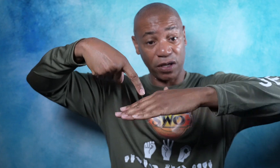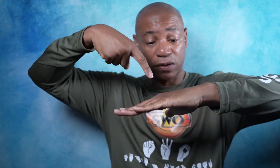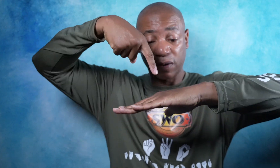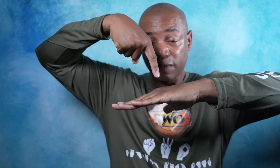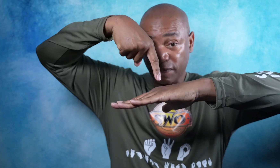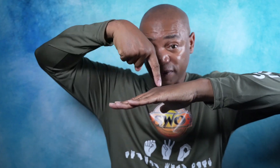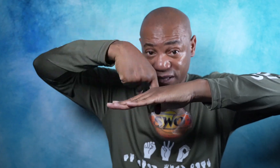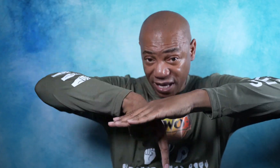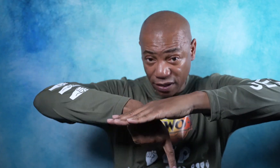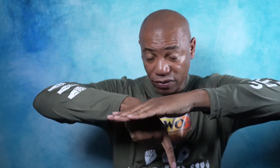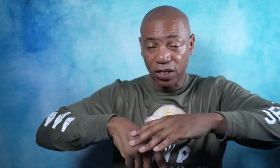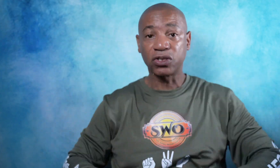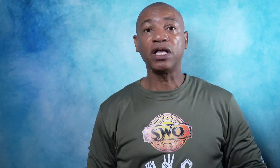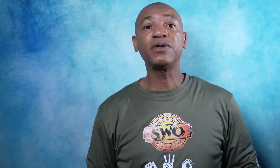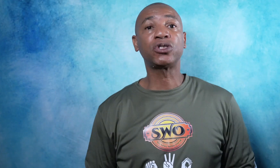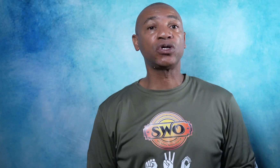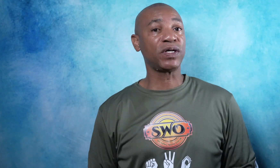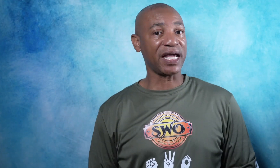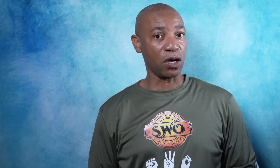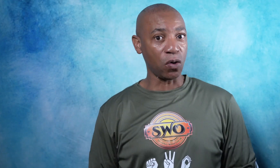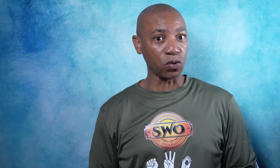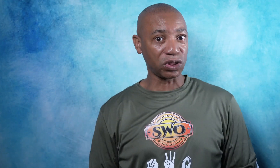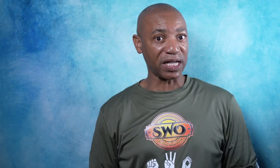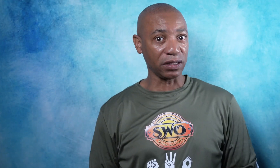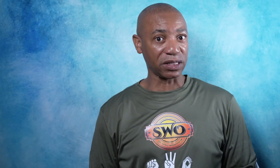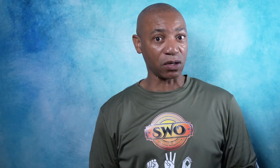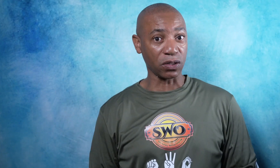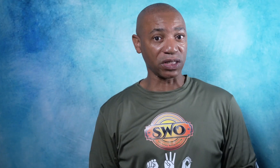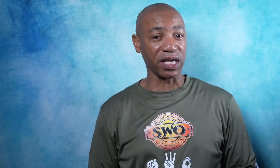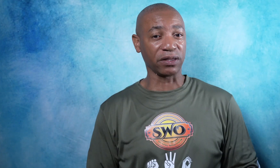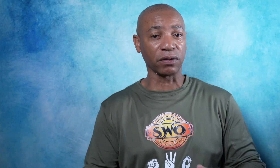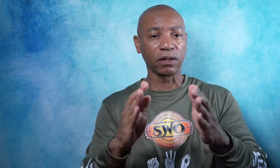finger. So let me show you what that whole sign looks like all together.